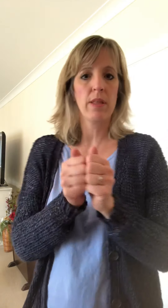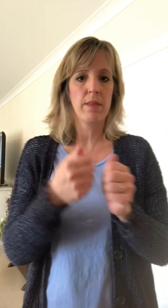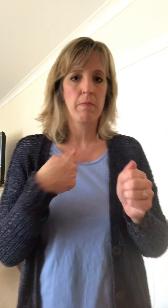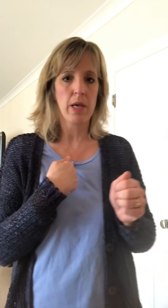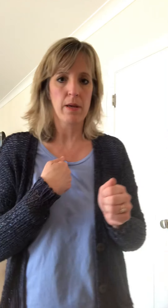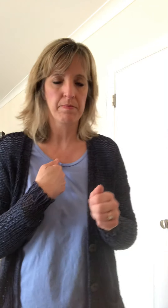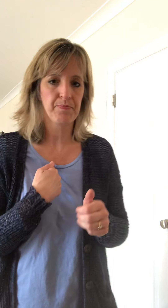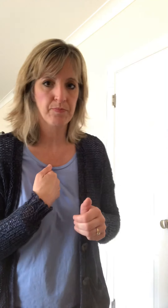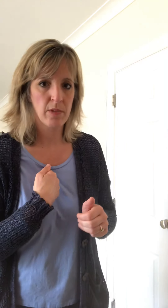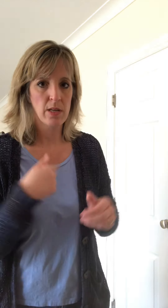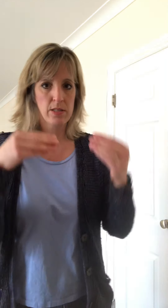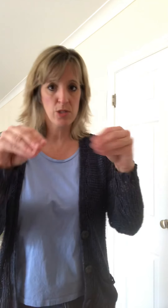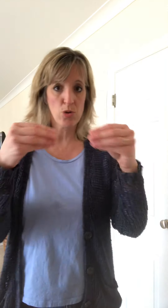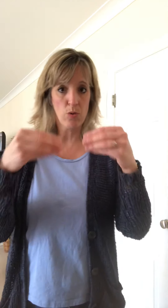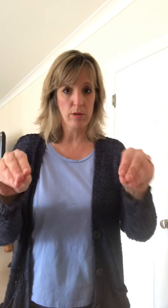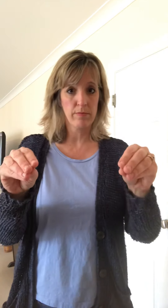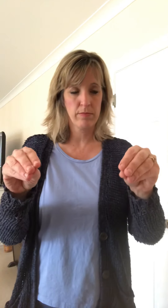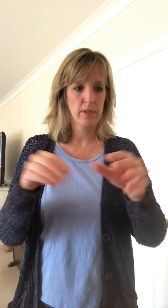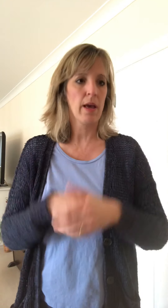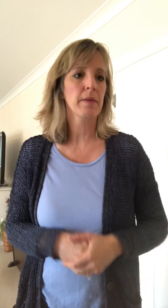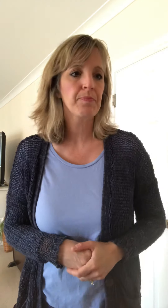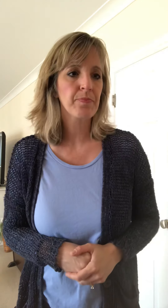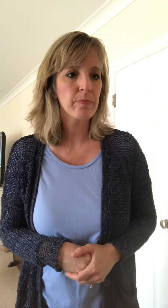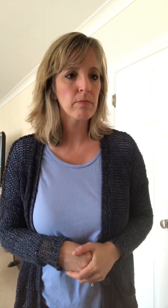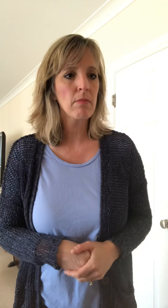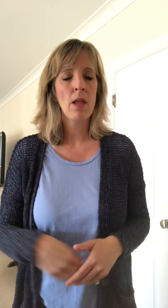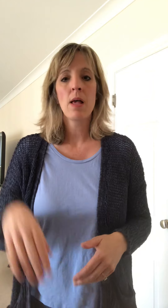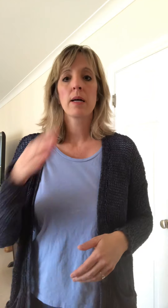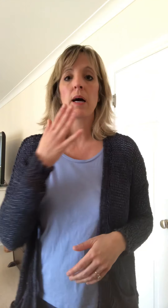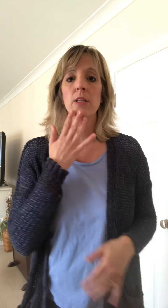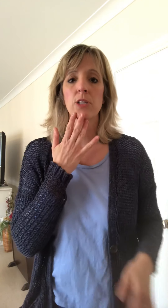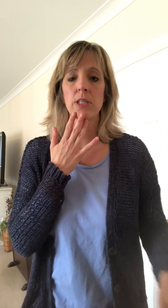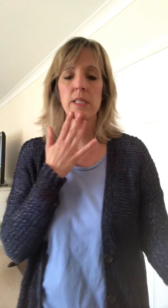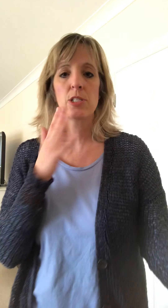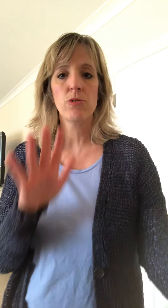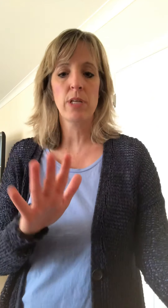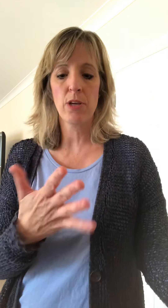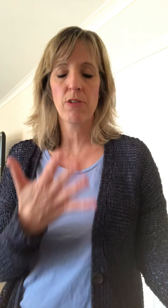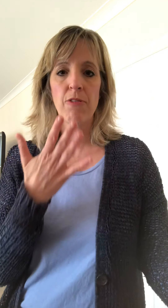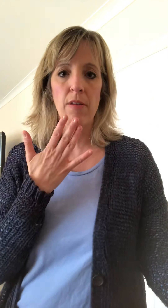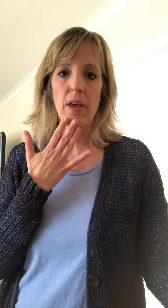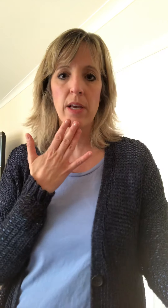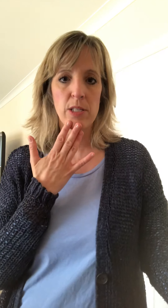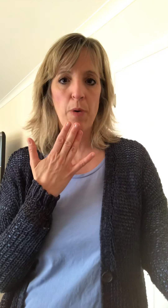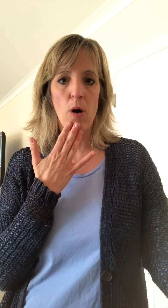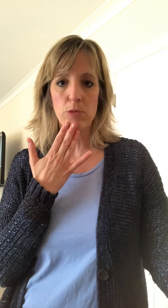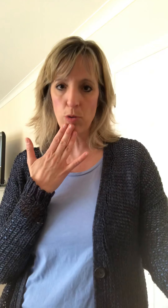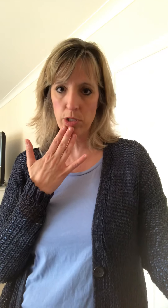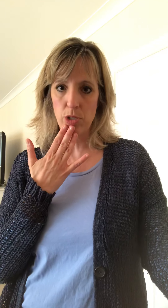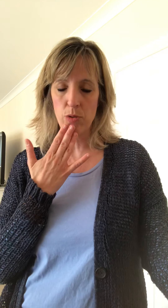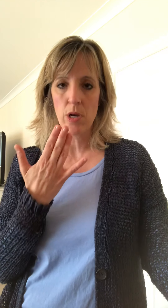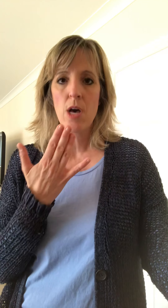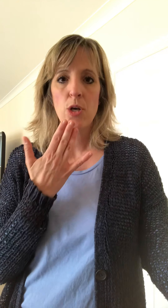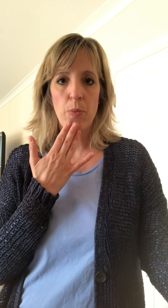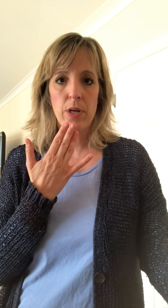with me to the store, okay? Color is you take your 5-hand palm towards you, you put it